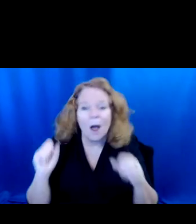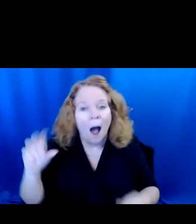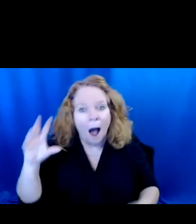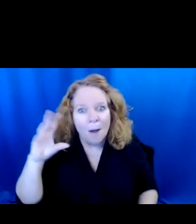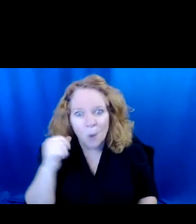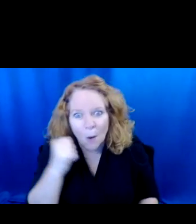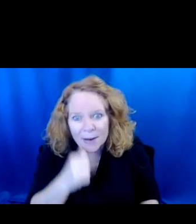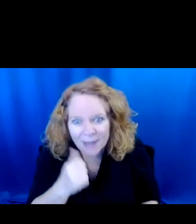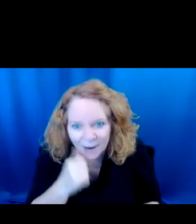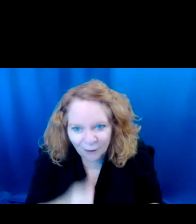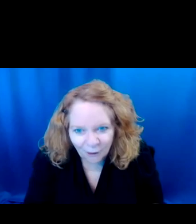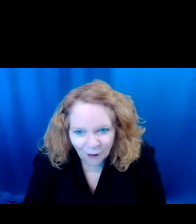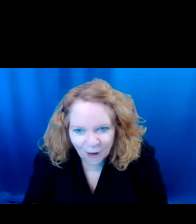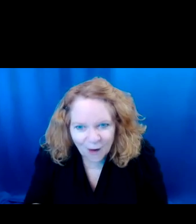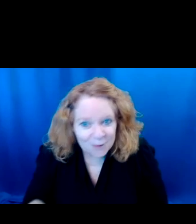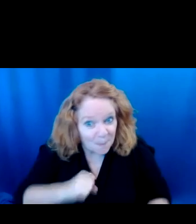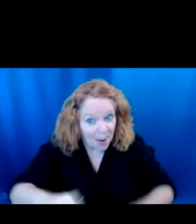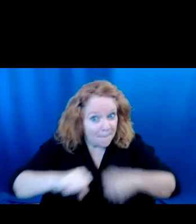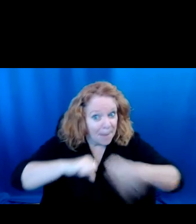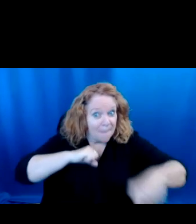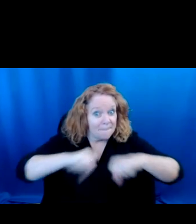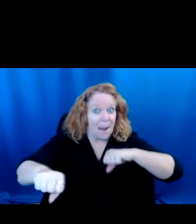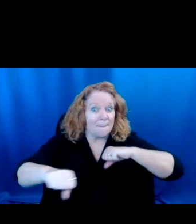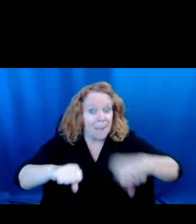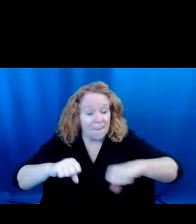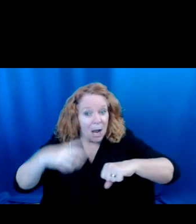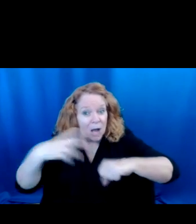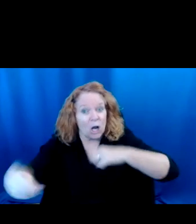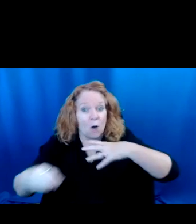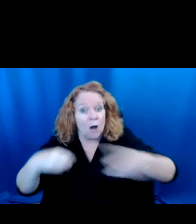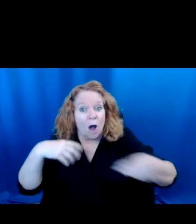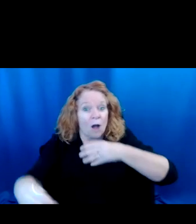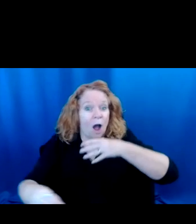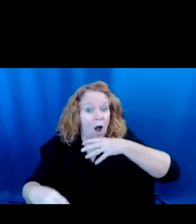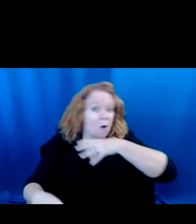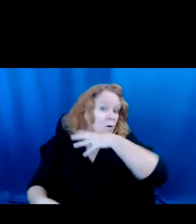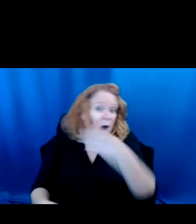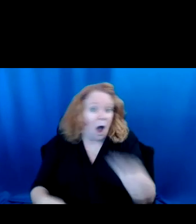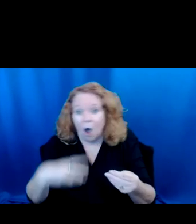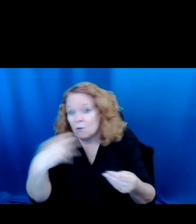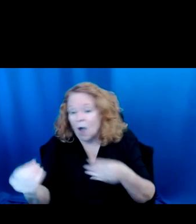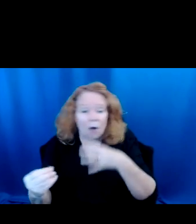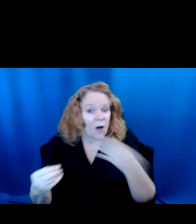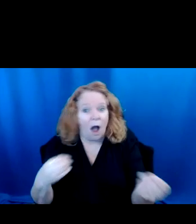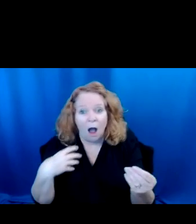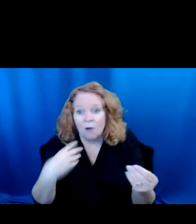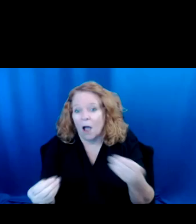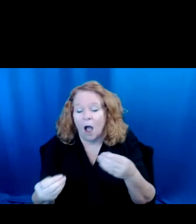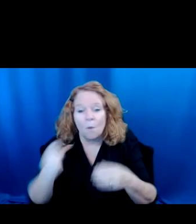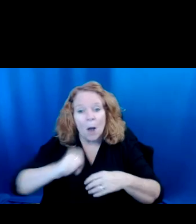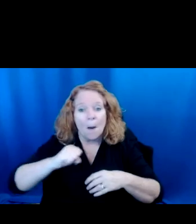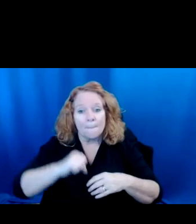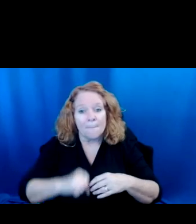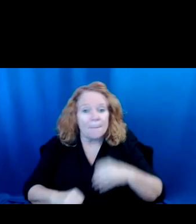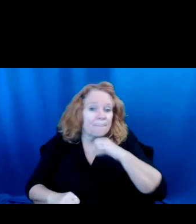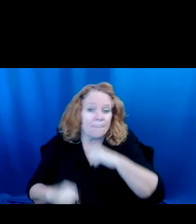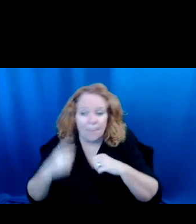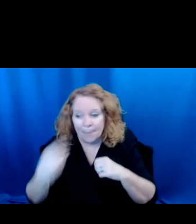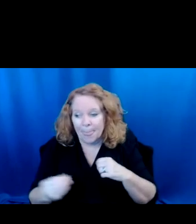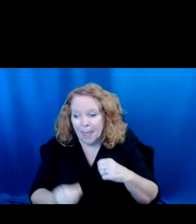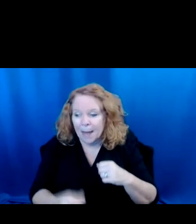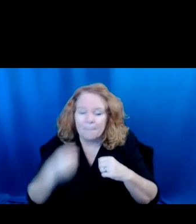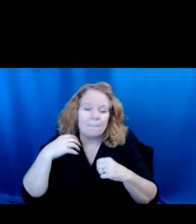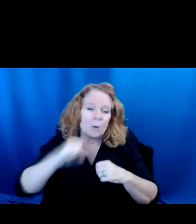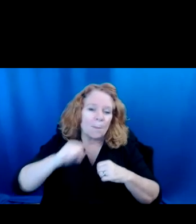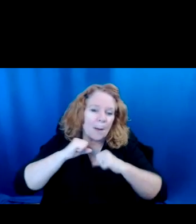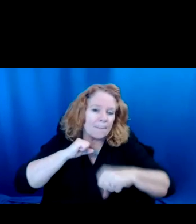and girls. Boom, boom, boom, go, go, go, go, go, go, and she go with a boom, and a go,